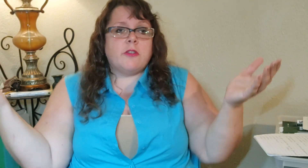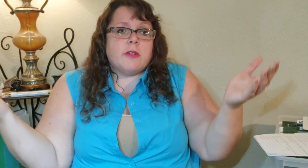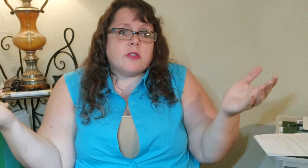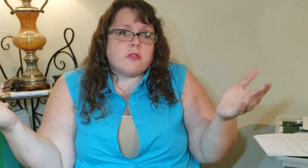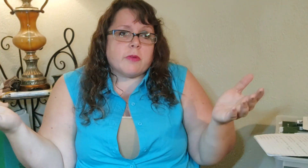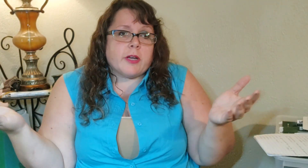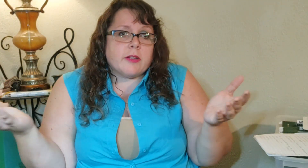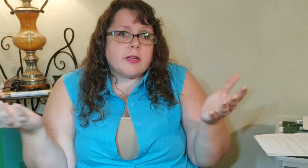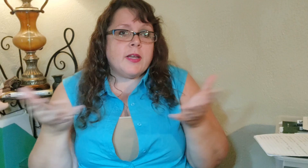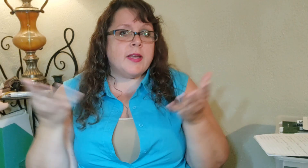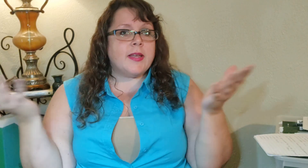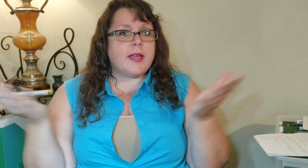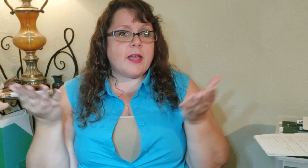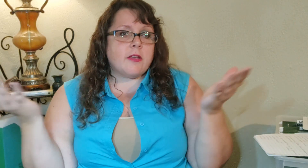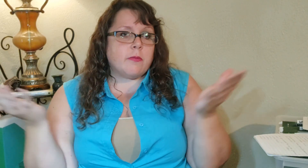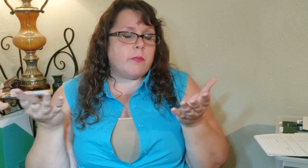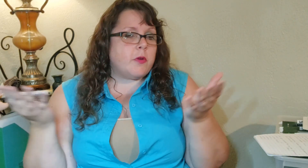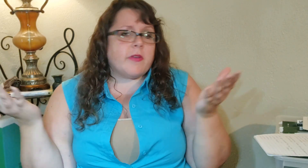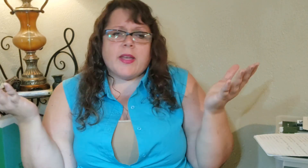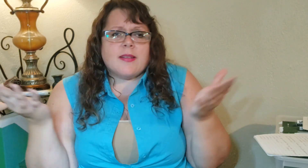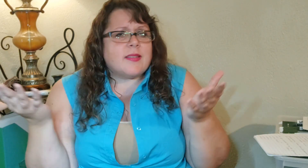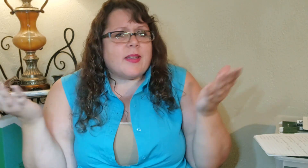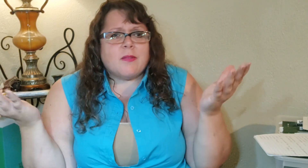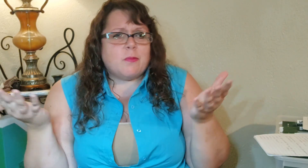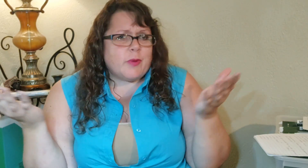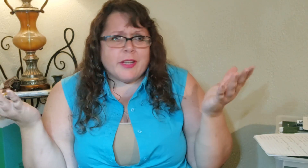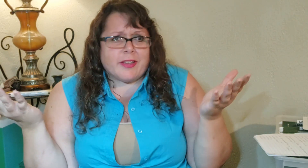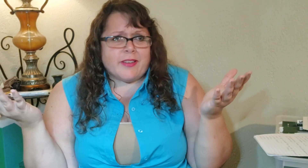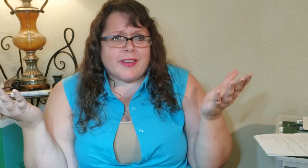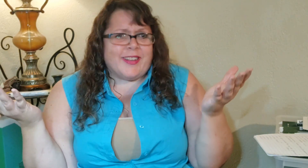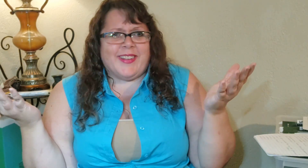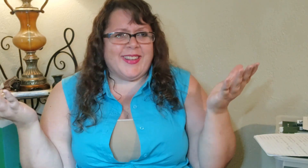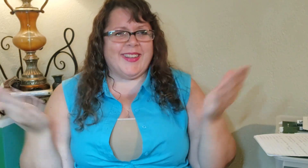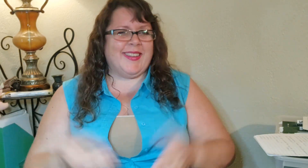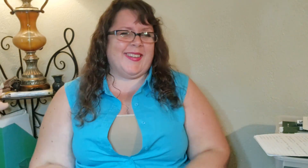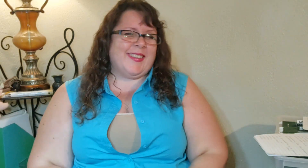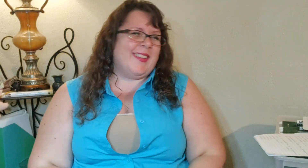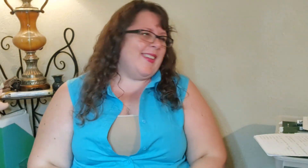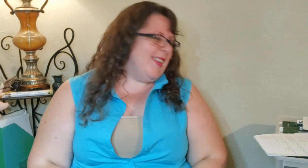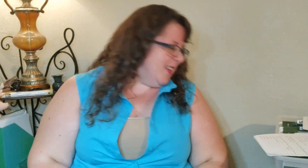do a shrug and you move your hands like, what?